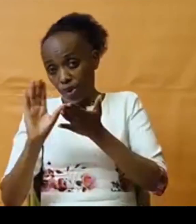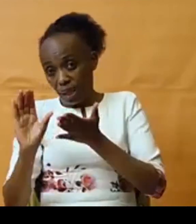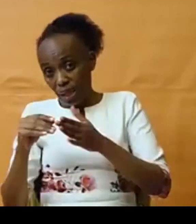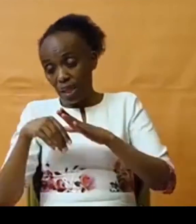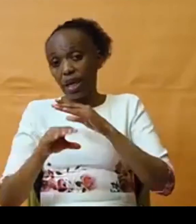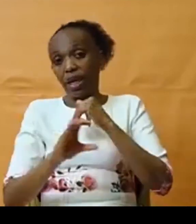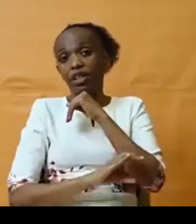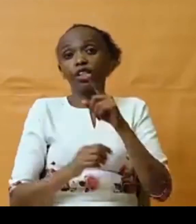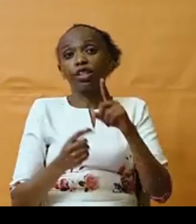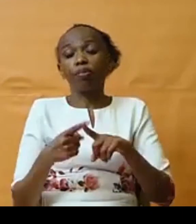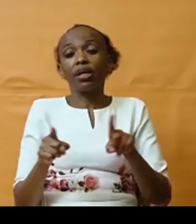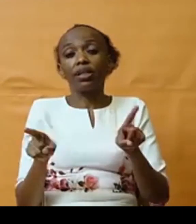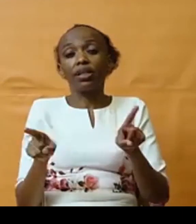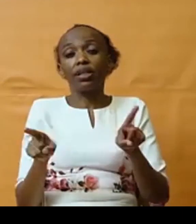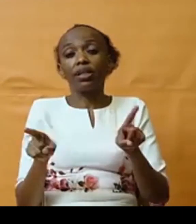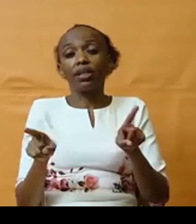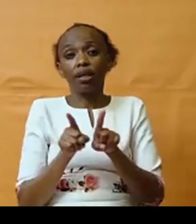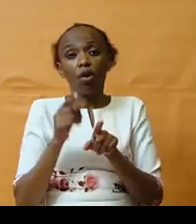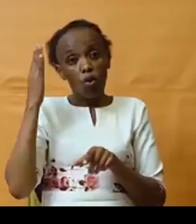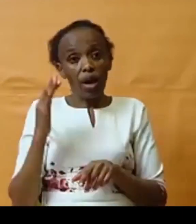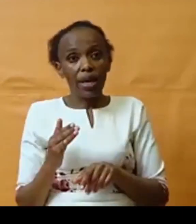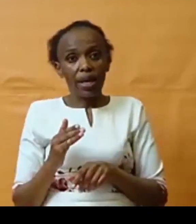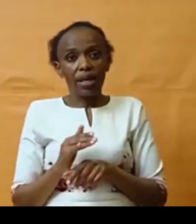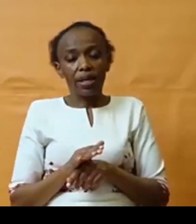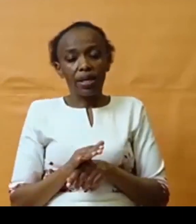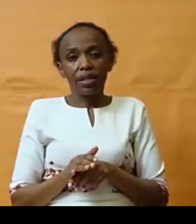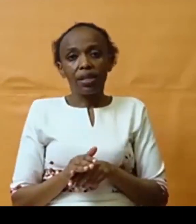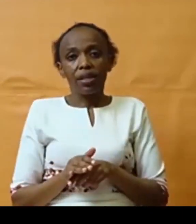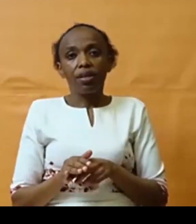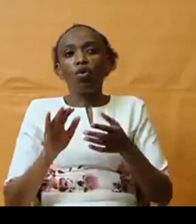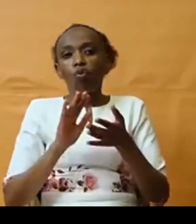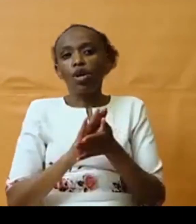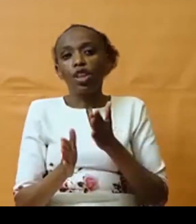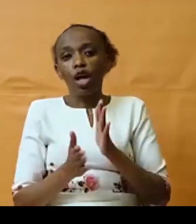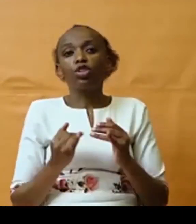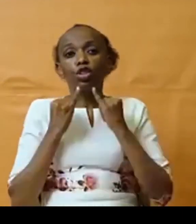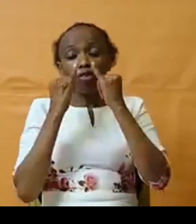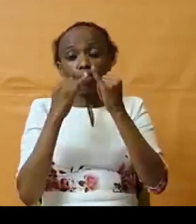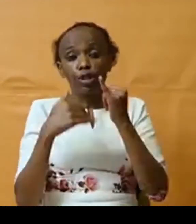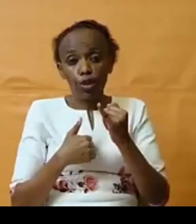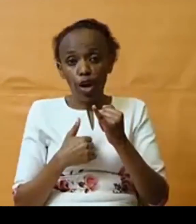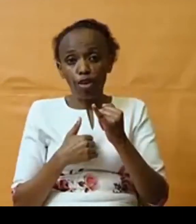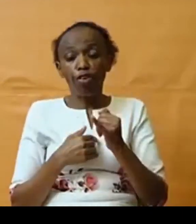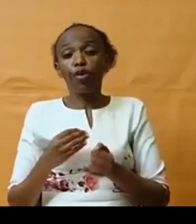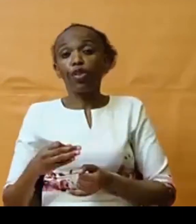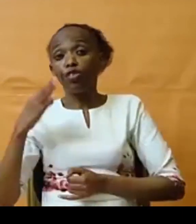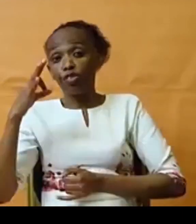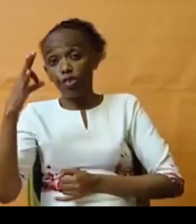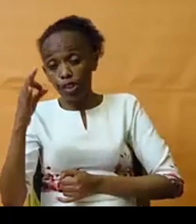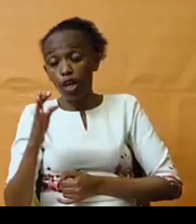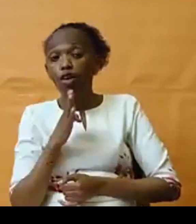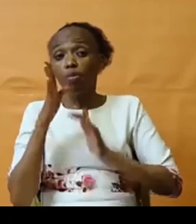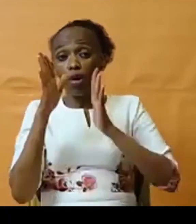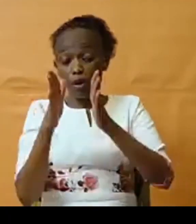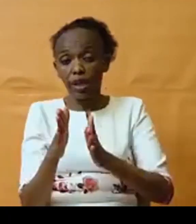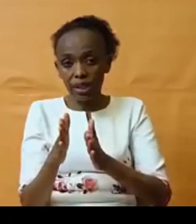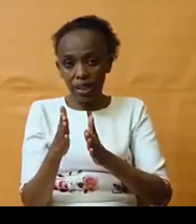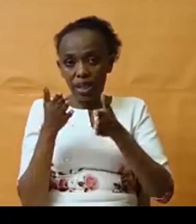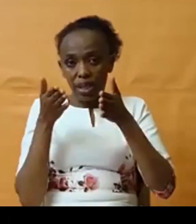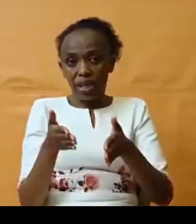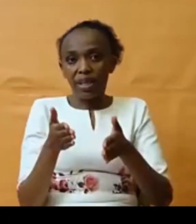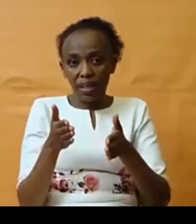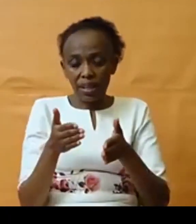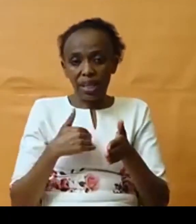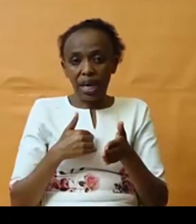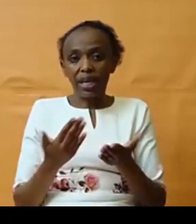countries, but also because of the availability or lack of availability of information on the potential borrowers. And this has increased